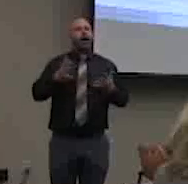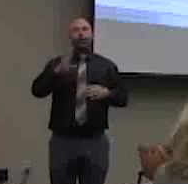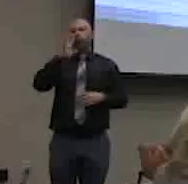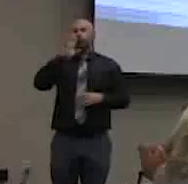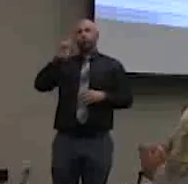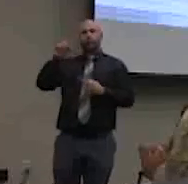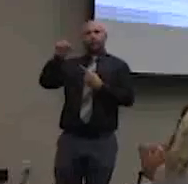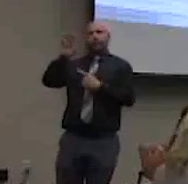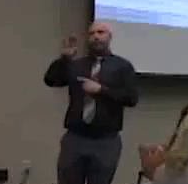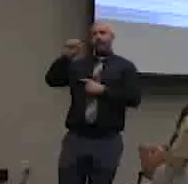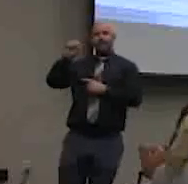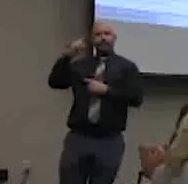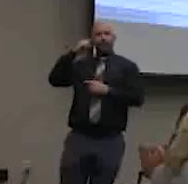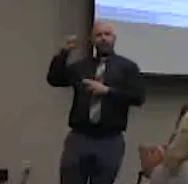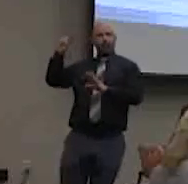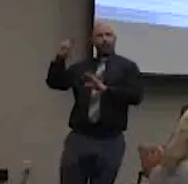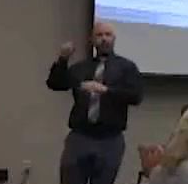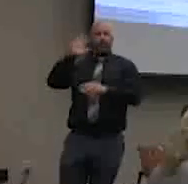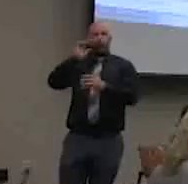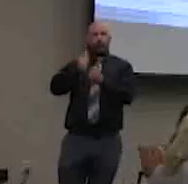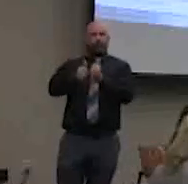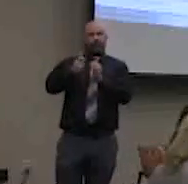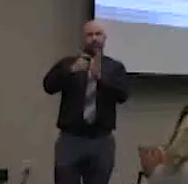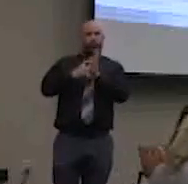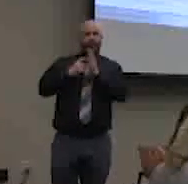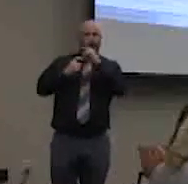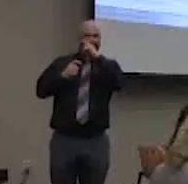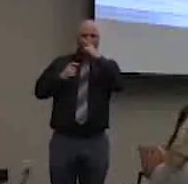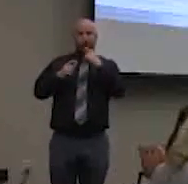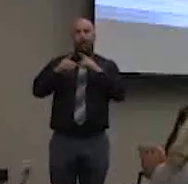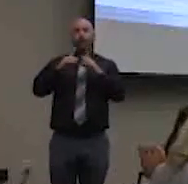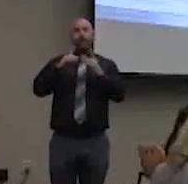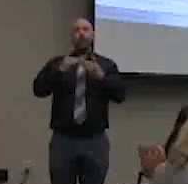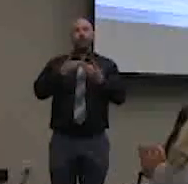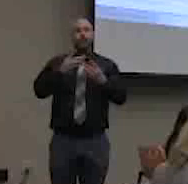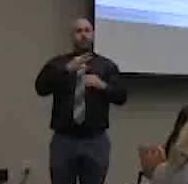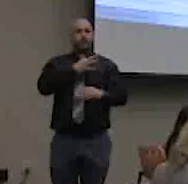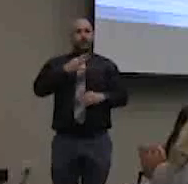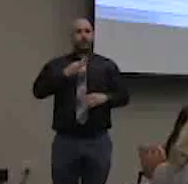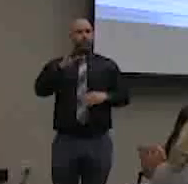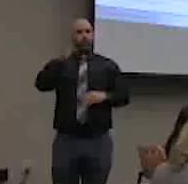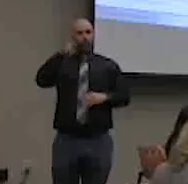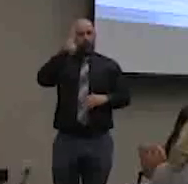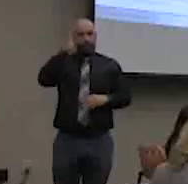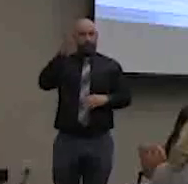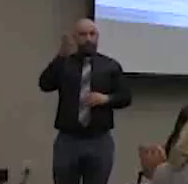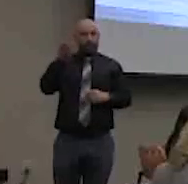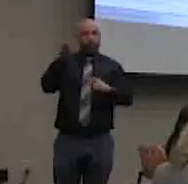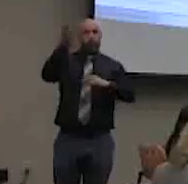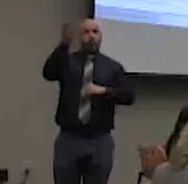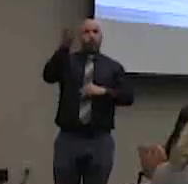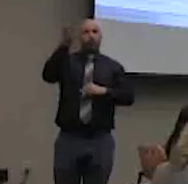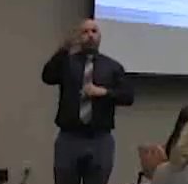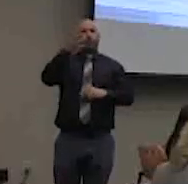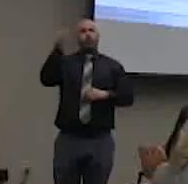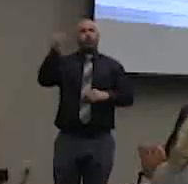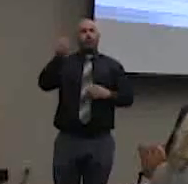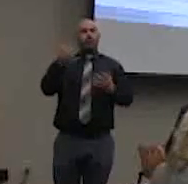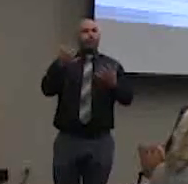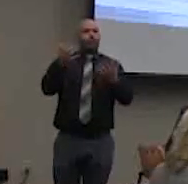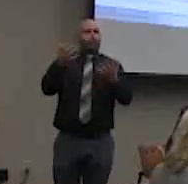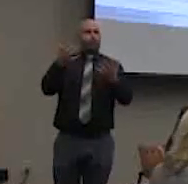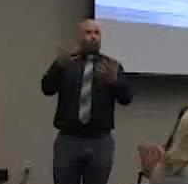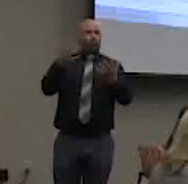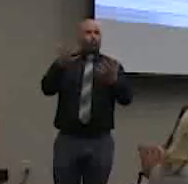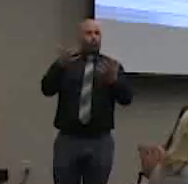regulations on this, but department staff would propose and desire, and we understand fully the need